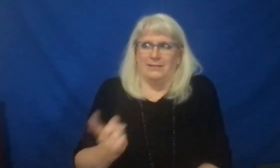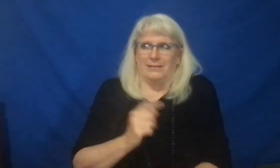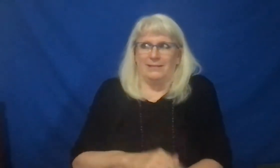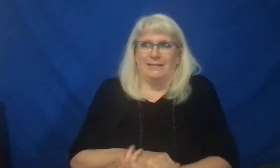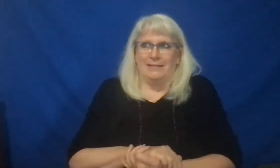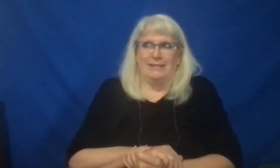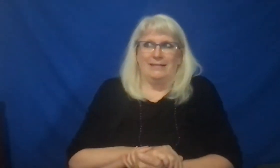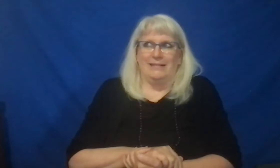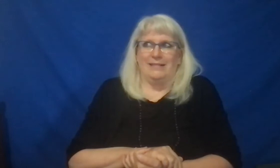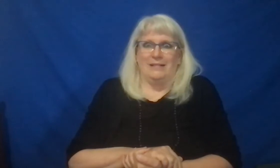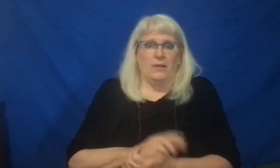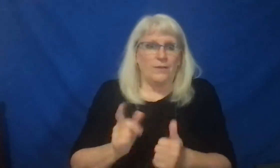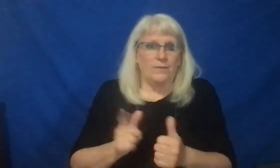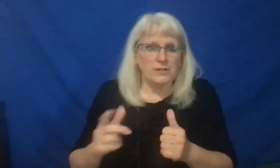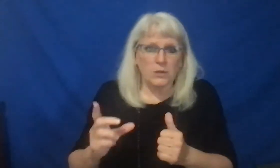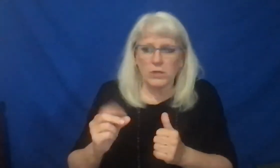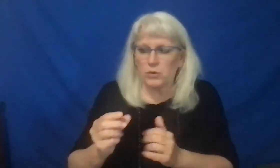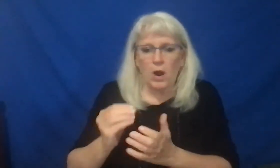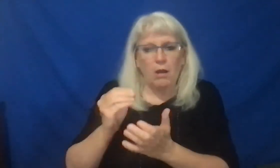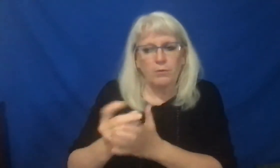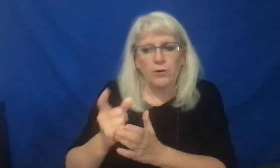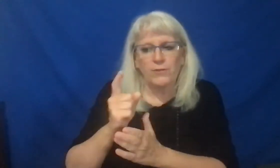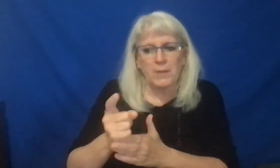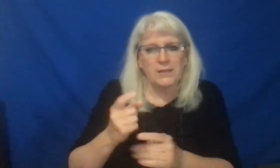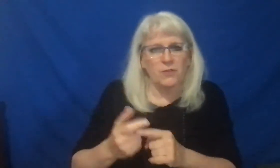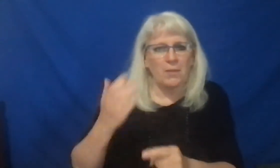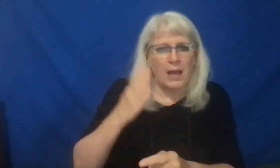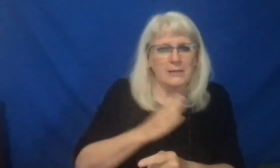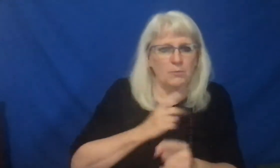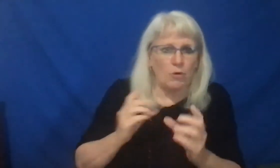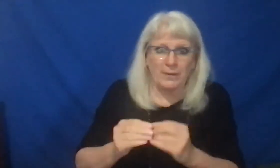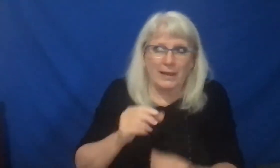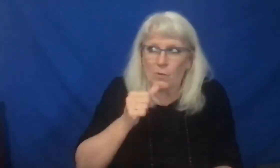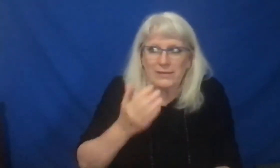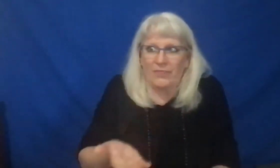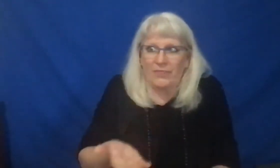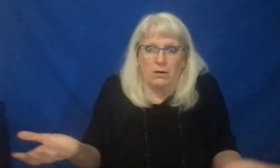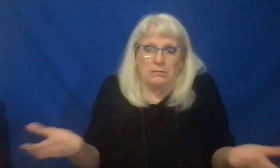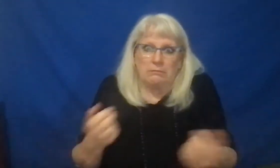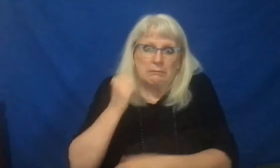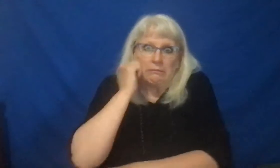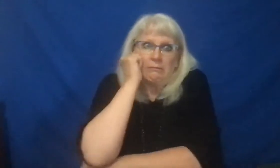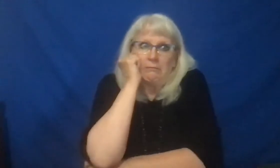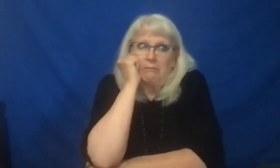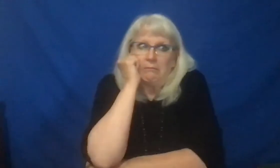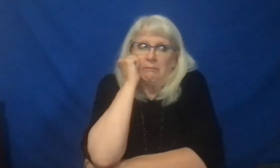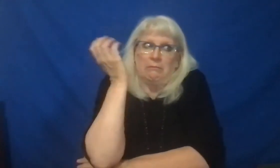is approve the minutes from the prior board meeting, which I wasn't even at. And so I'm sitting there going, oh my gosh.